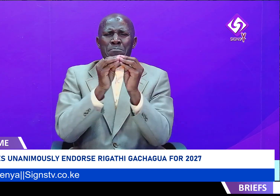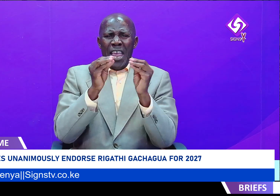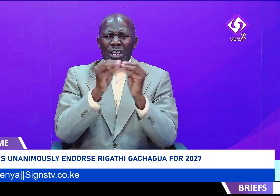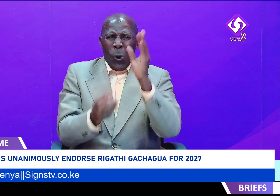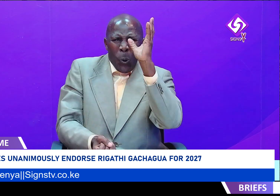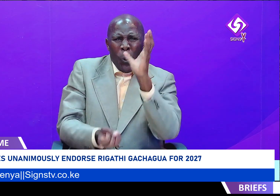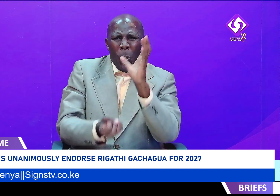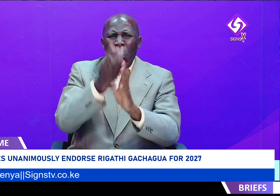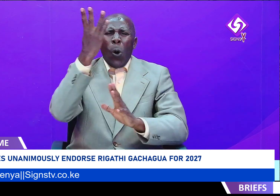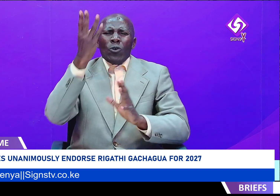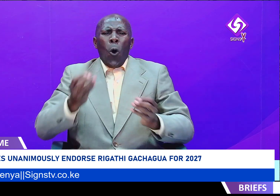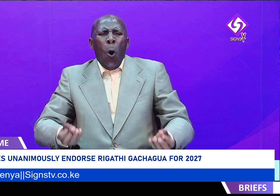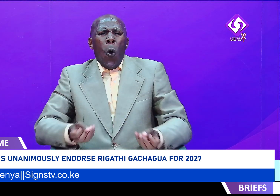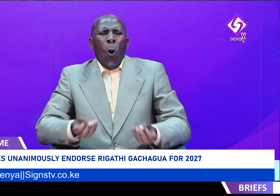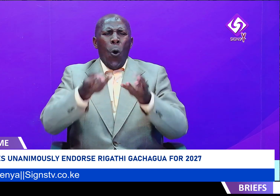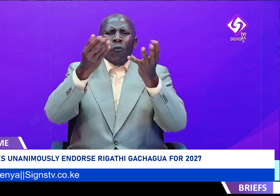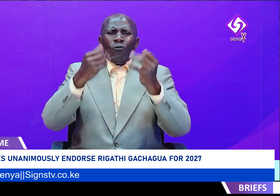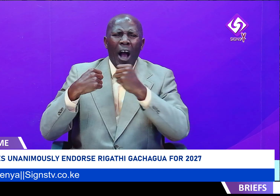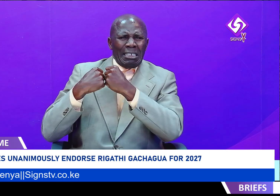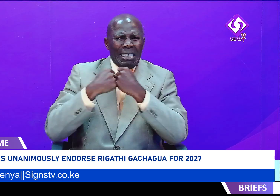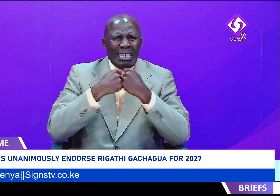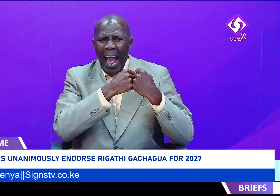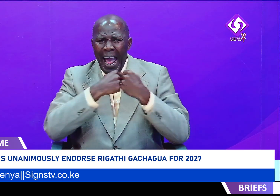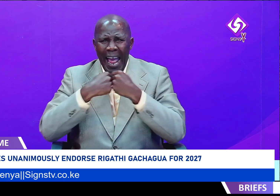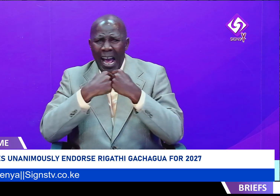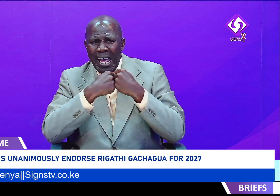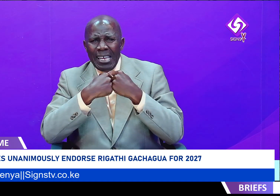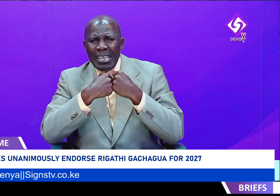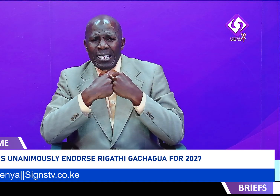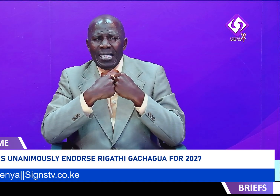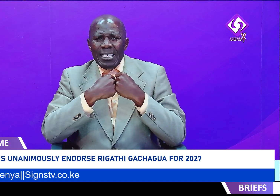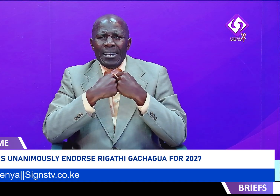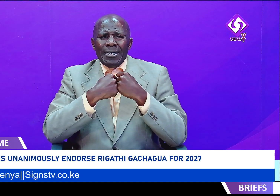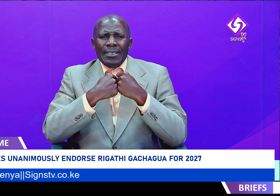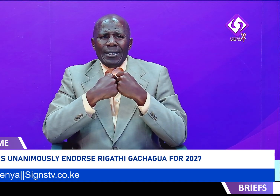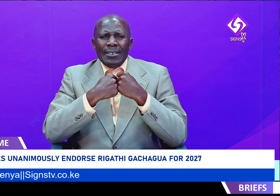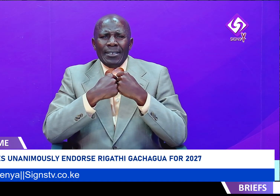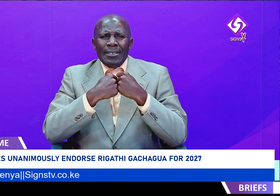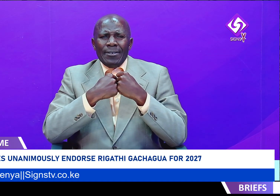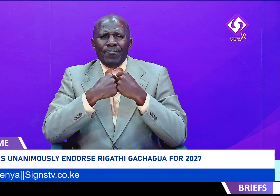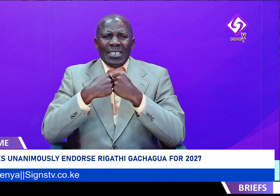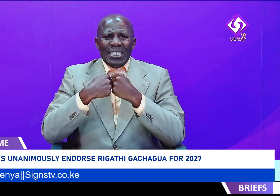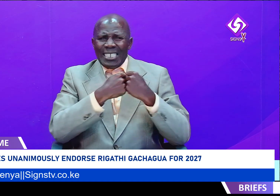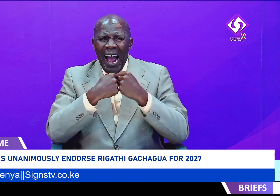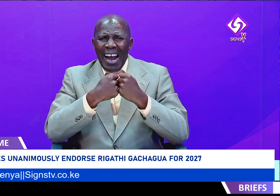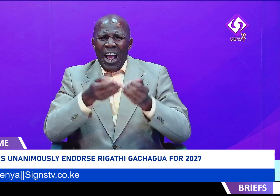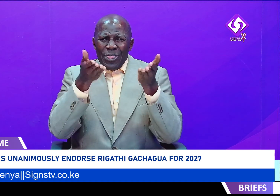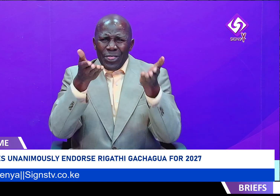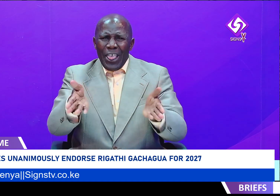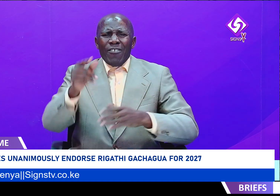bearer for the 2027 general election.